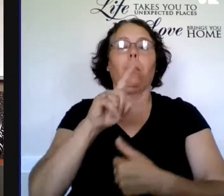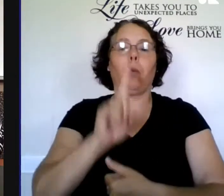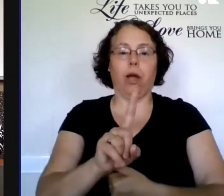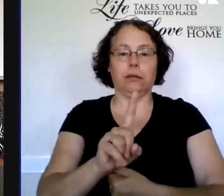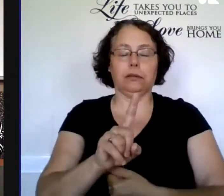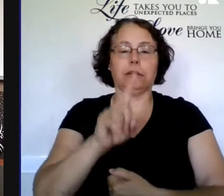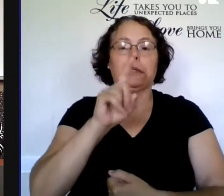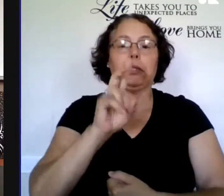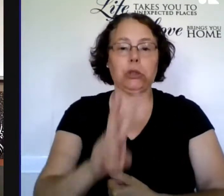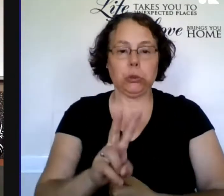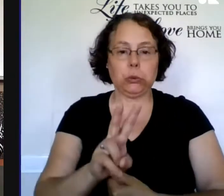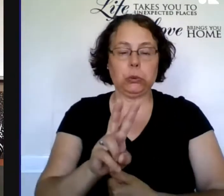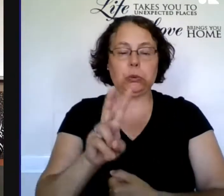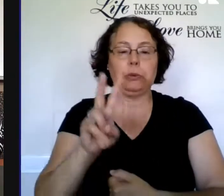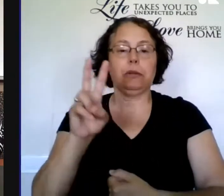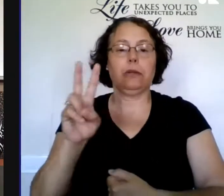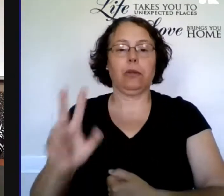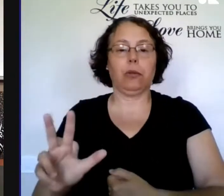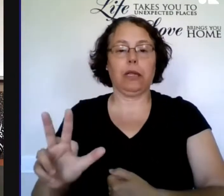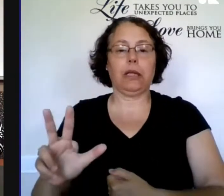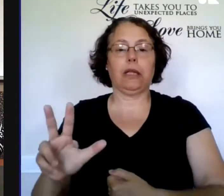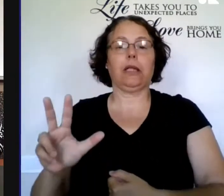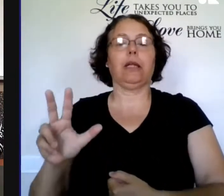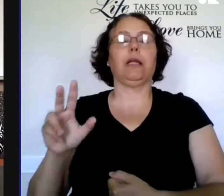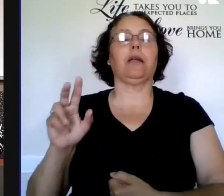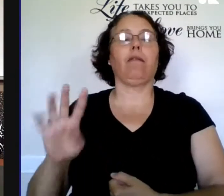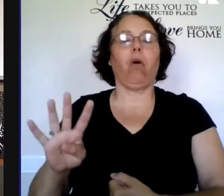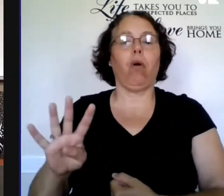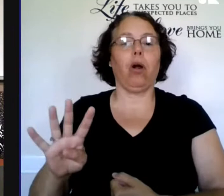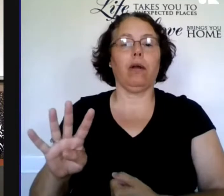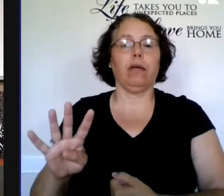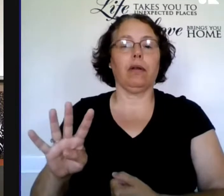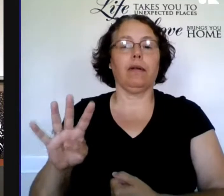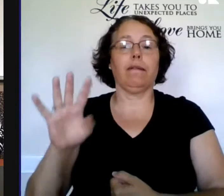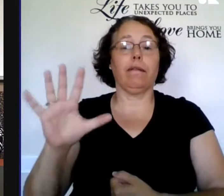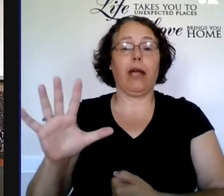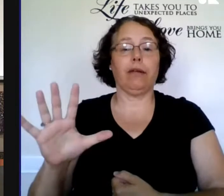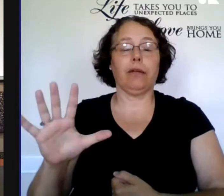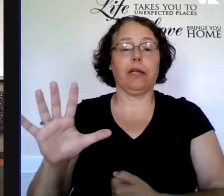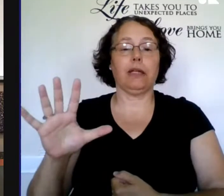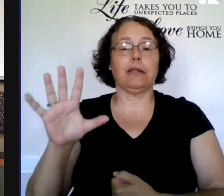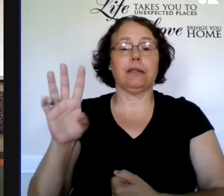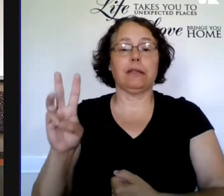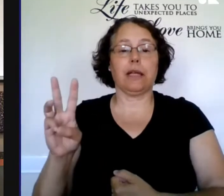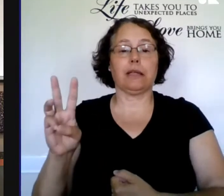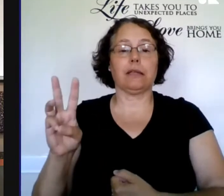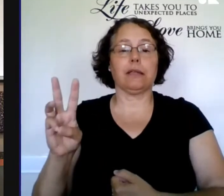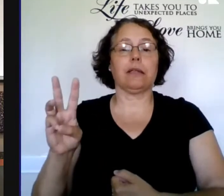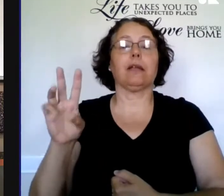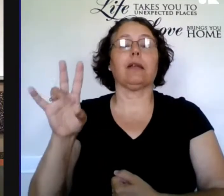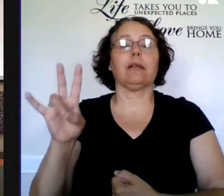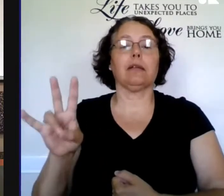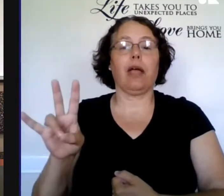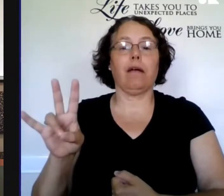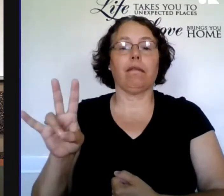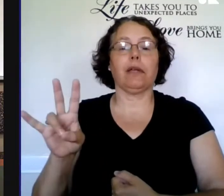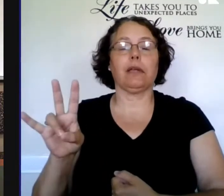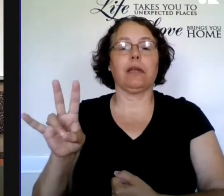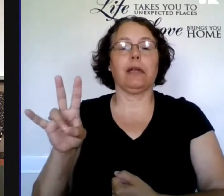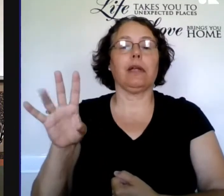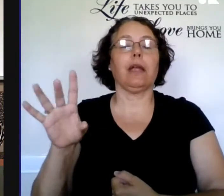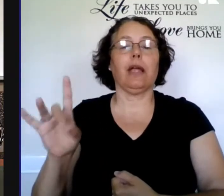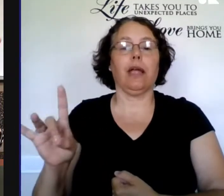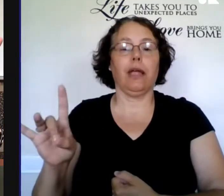2, 3, 4, 5, 6,